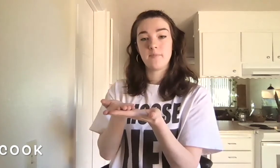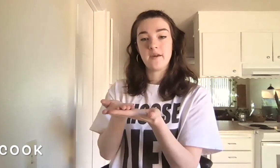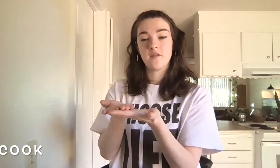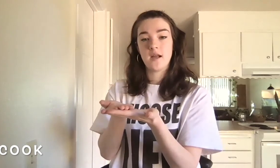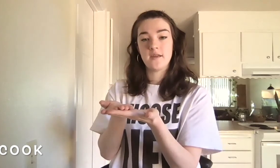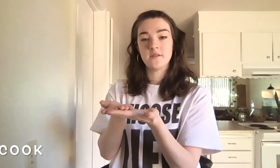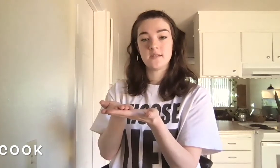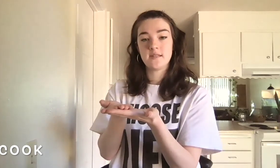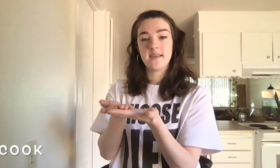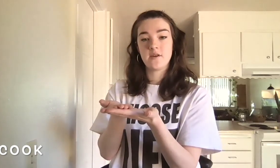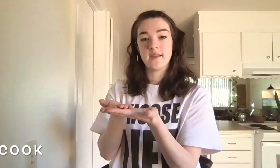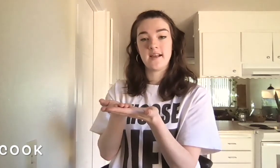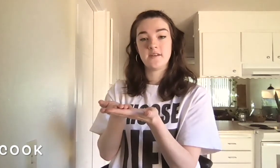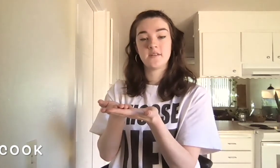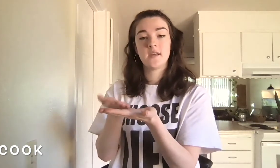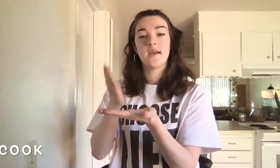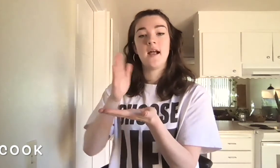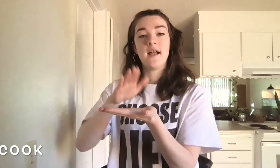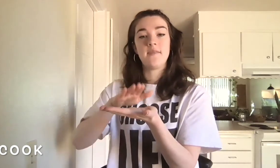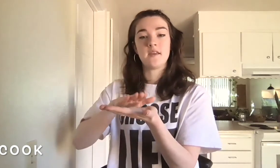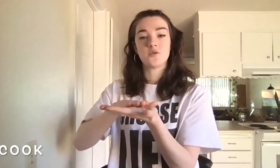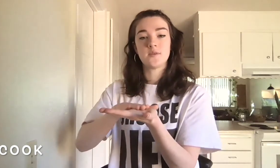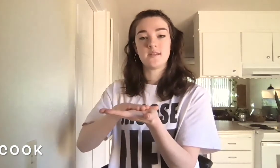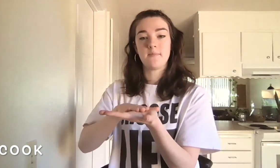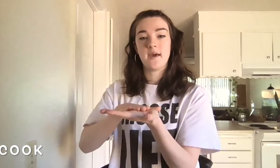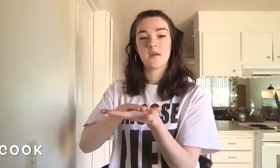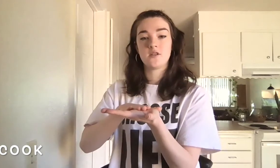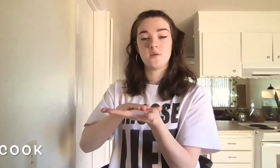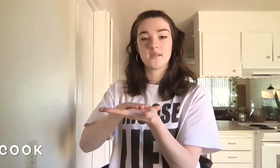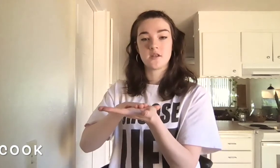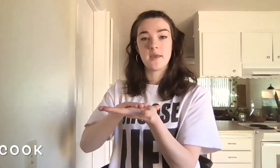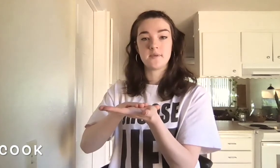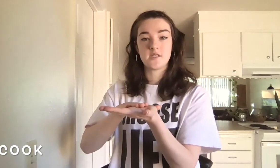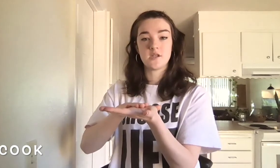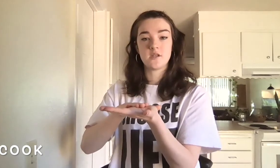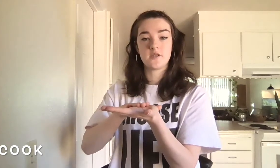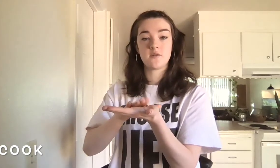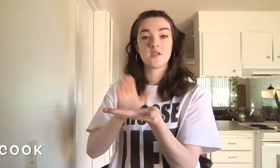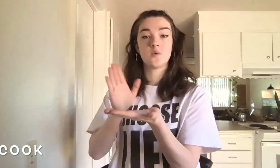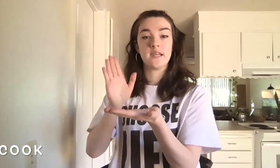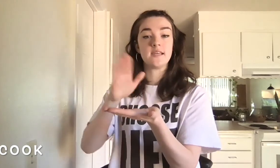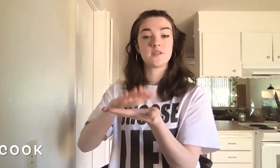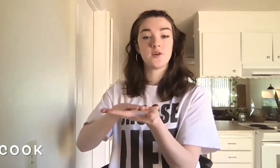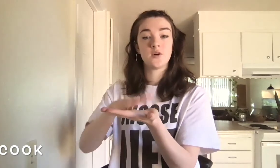of our hand is laying on that hand, and then twist it back to its starting position. So this one is cook.